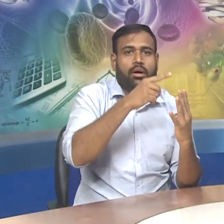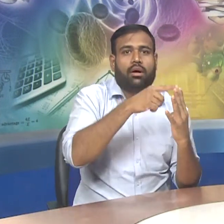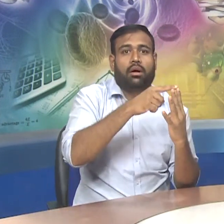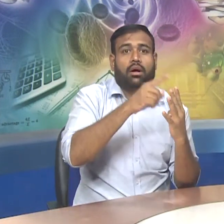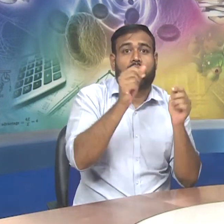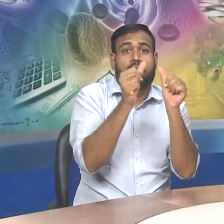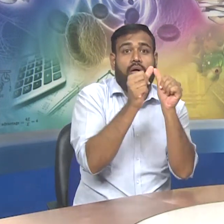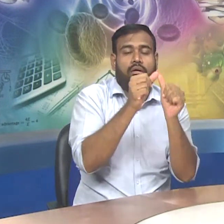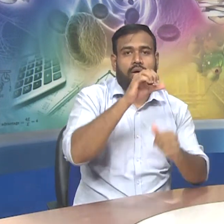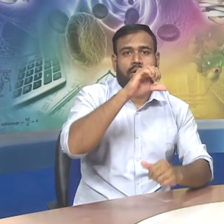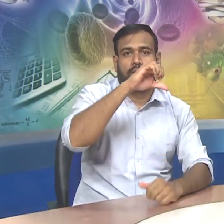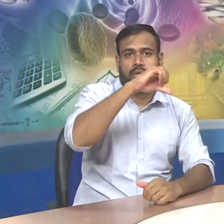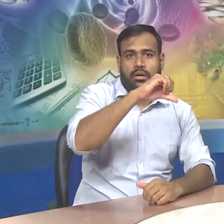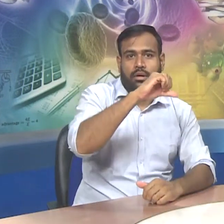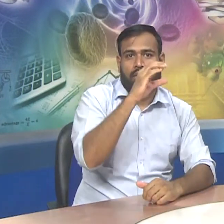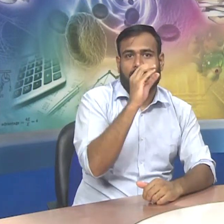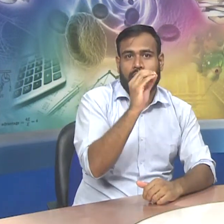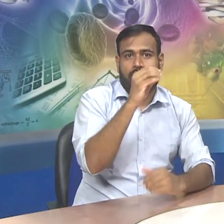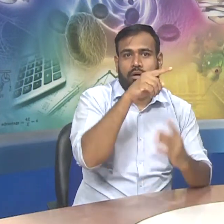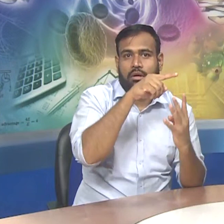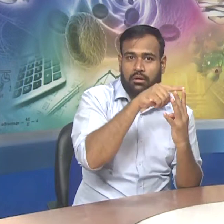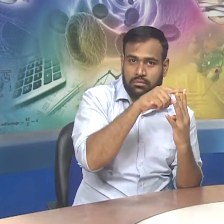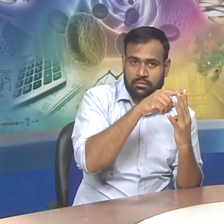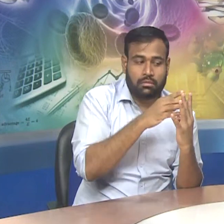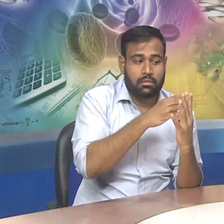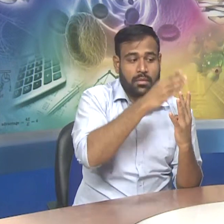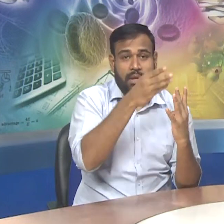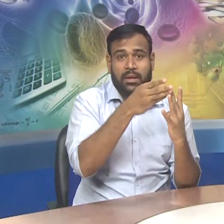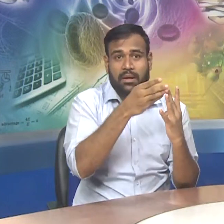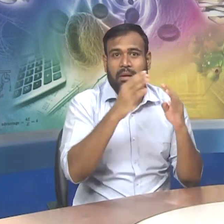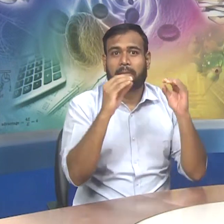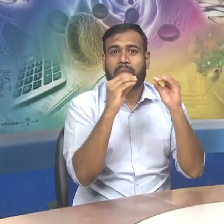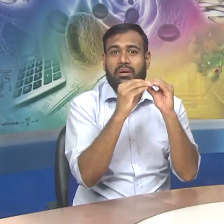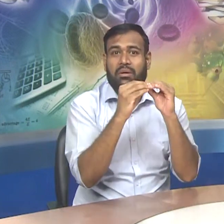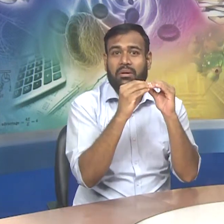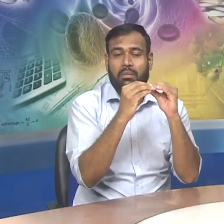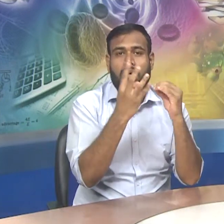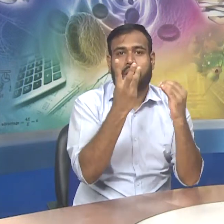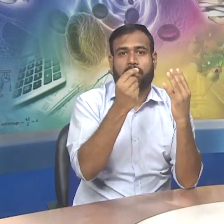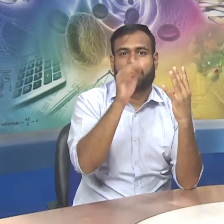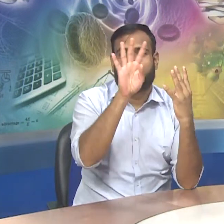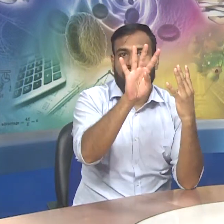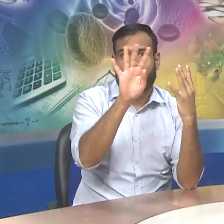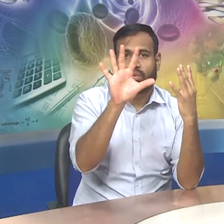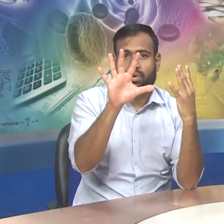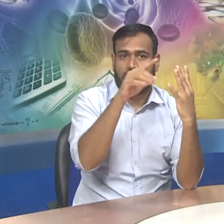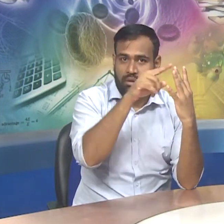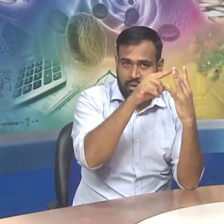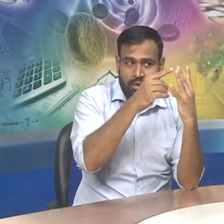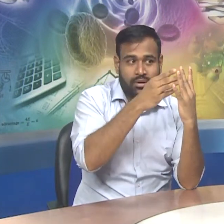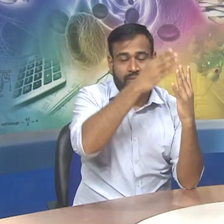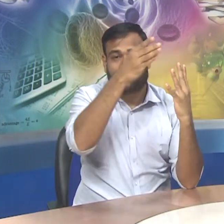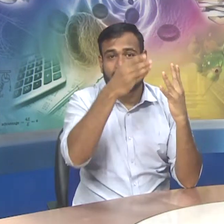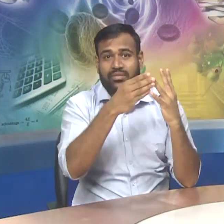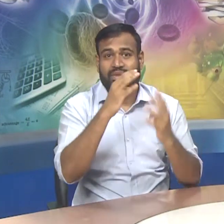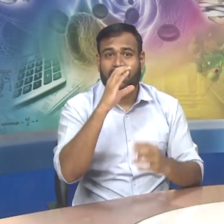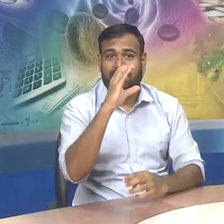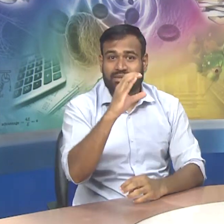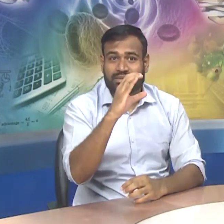for A, B, C and D. For candidate A we have 90 votes, for candidate B we have 45 votes,